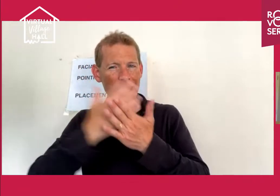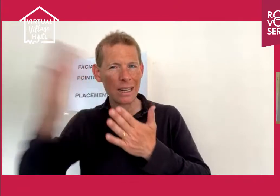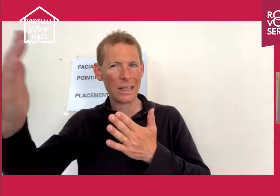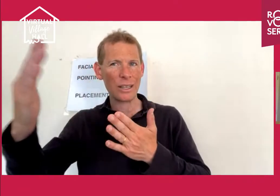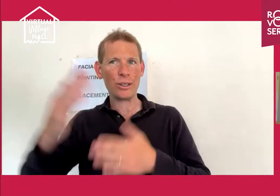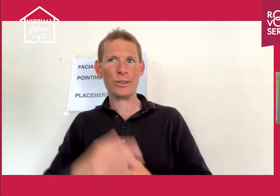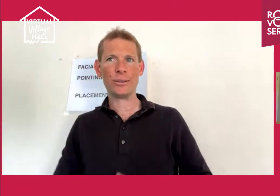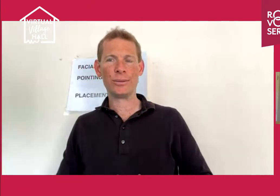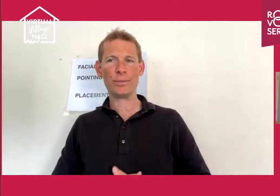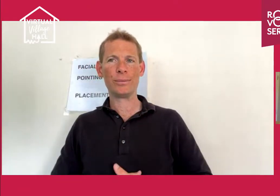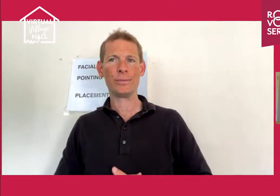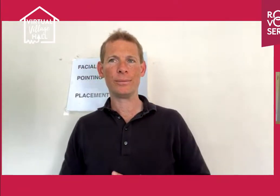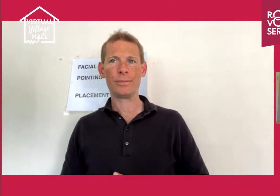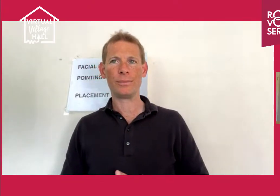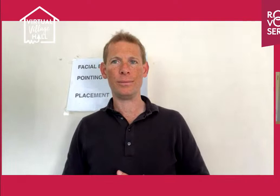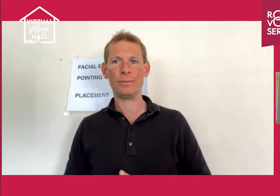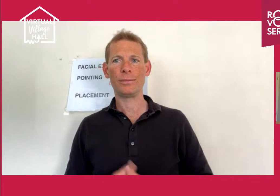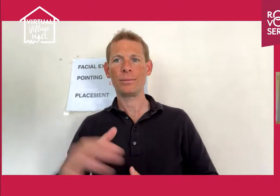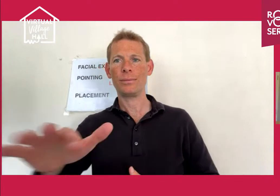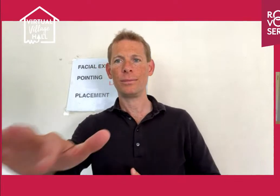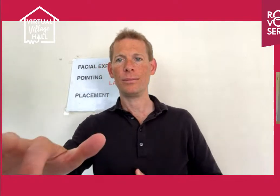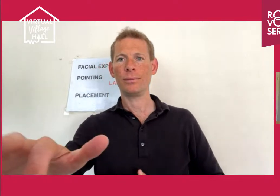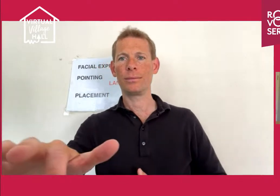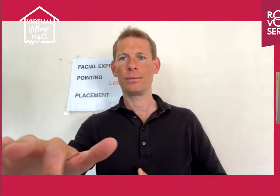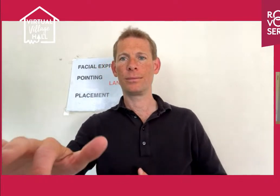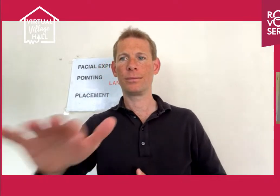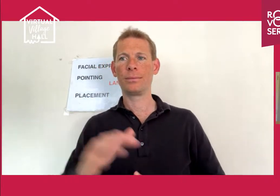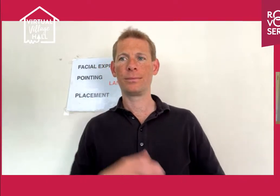chat box. Make sure that you understand what I'm signing.